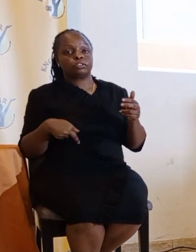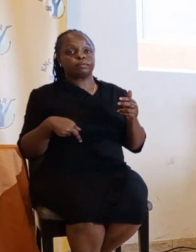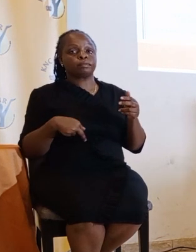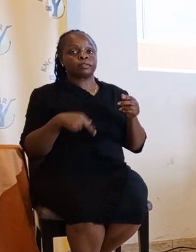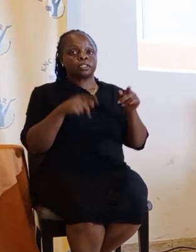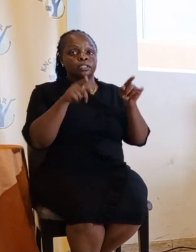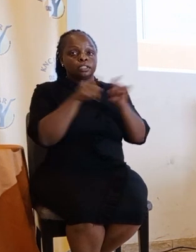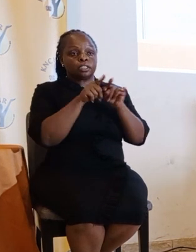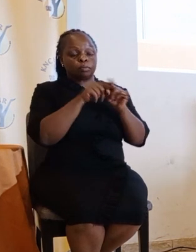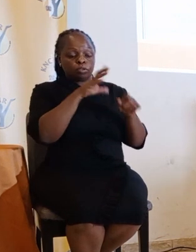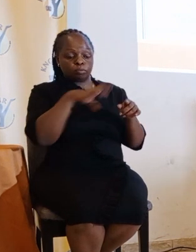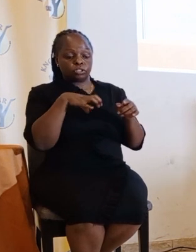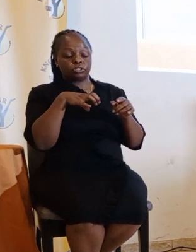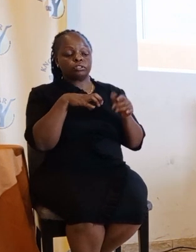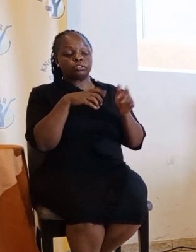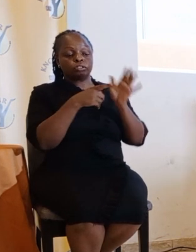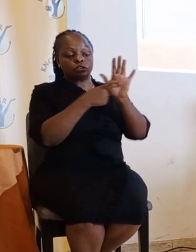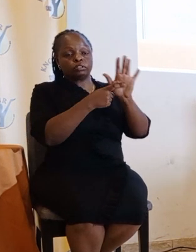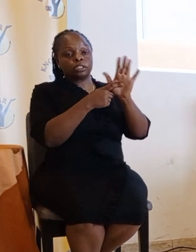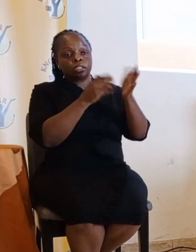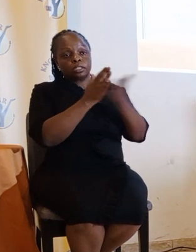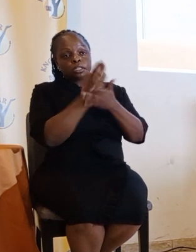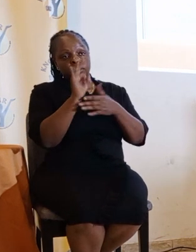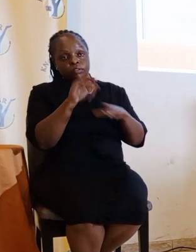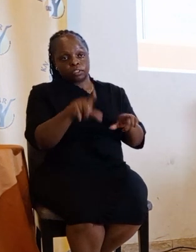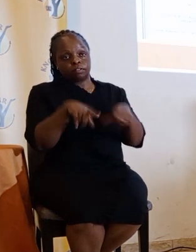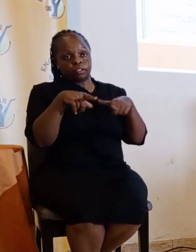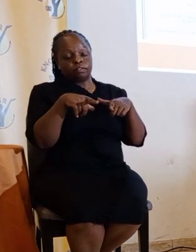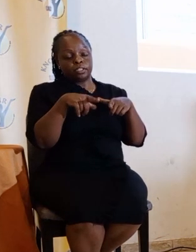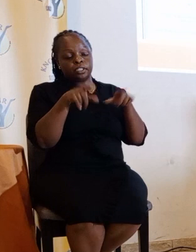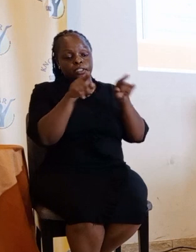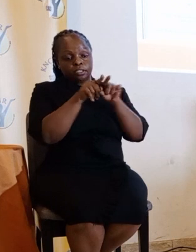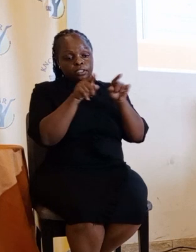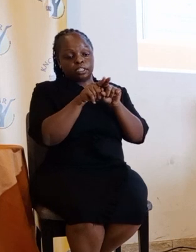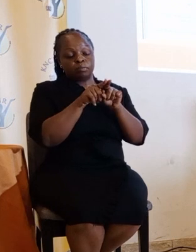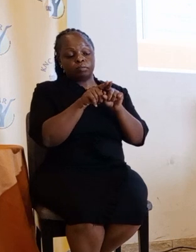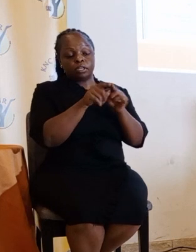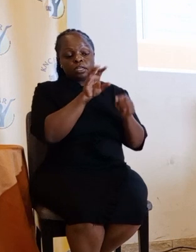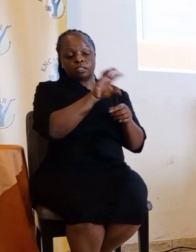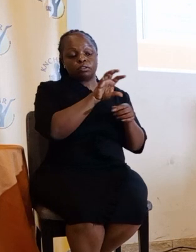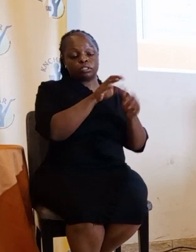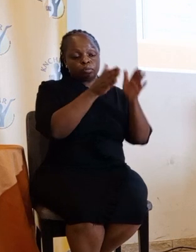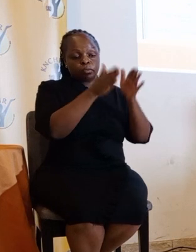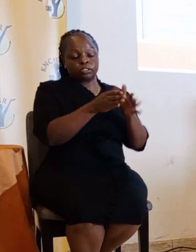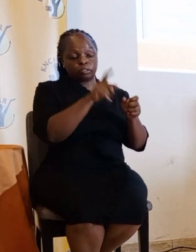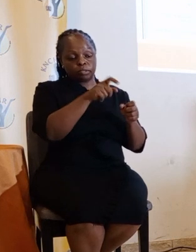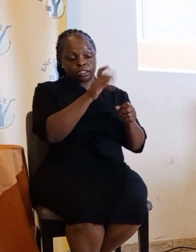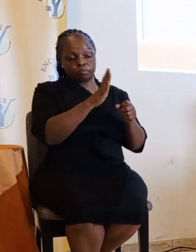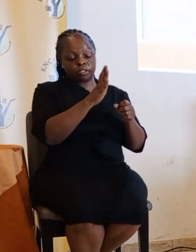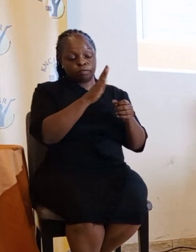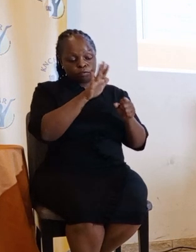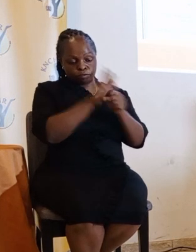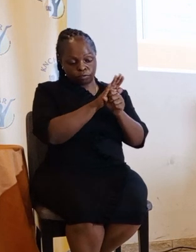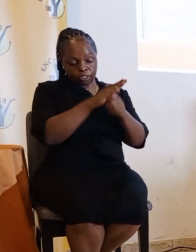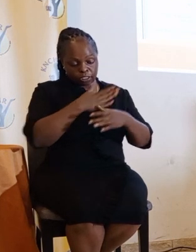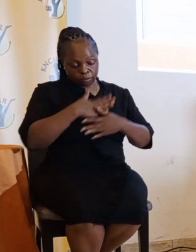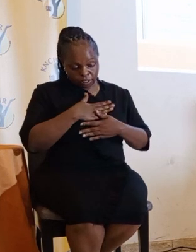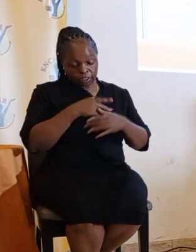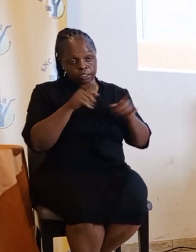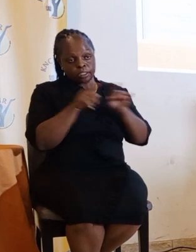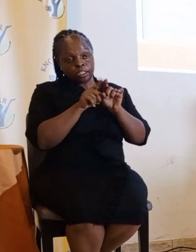The Commission underscores that the rights of the survivors, as well as the accused persons, should be fully respected, and